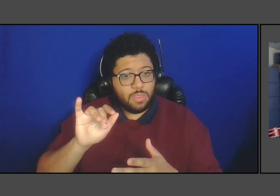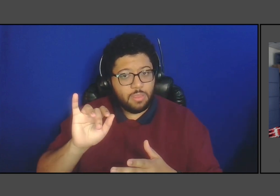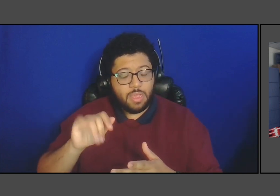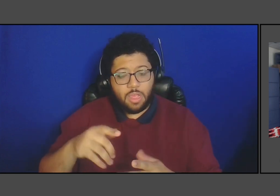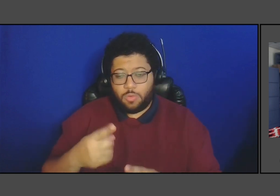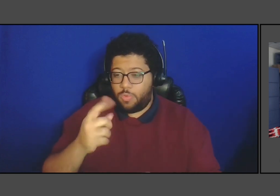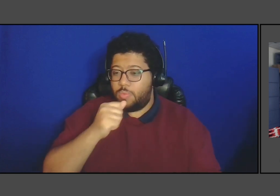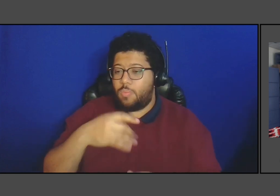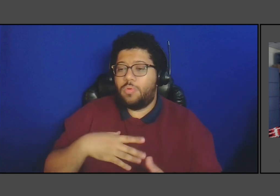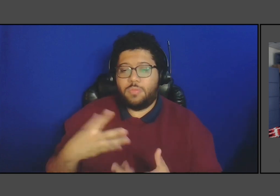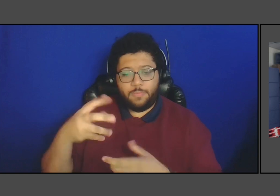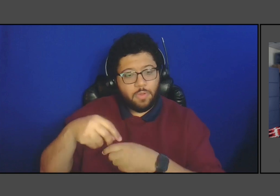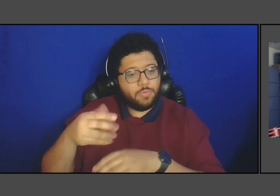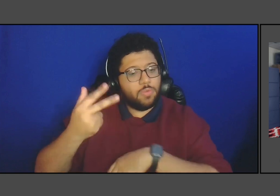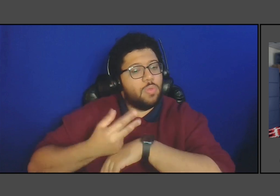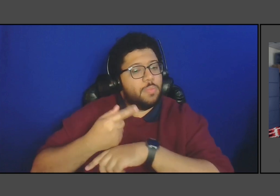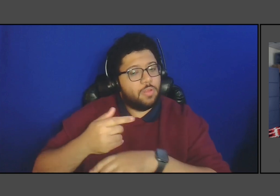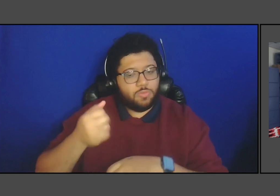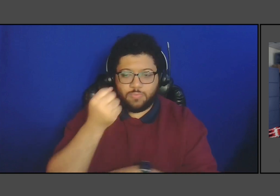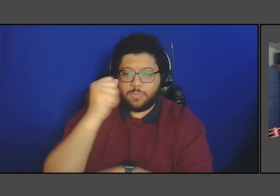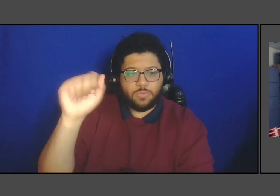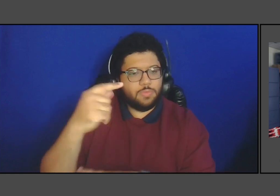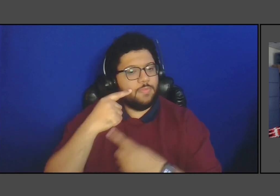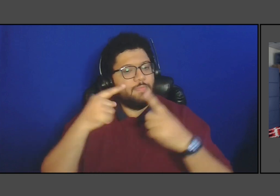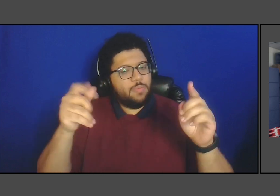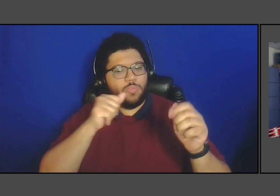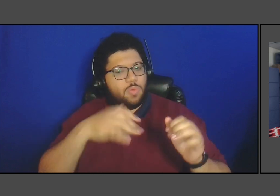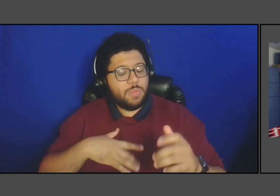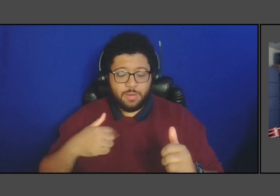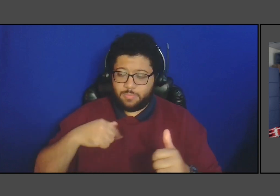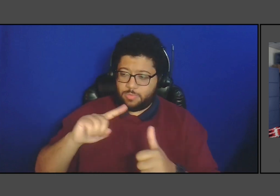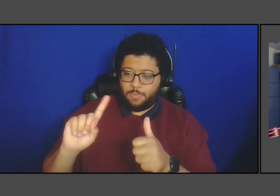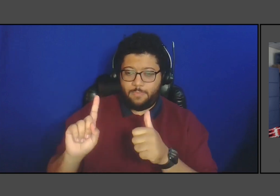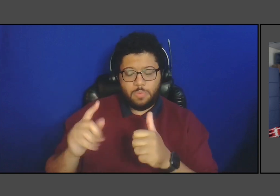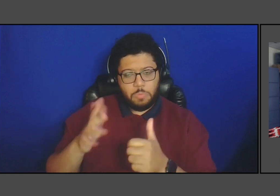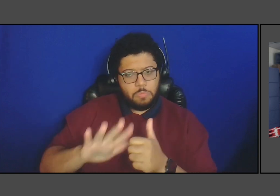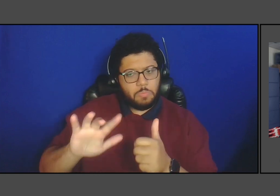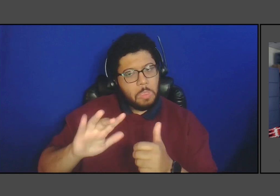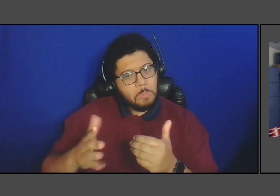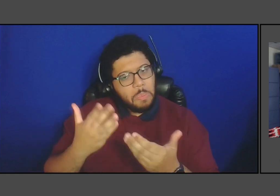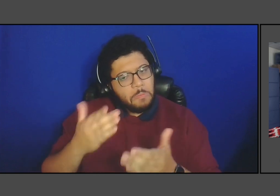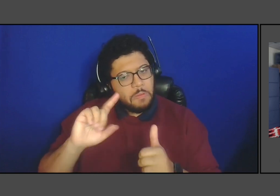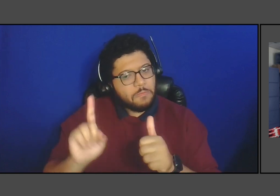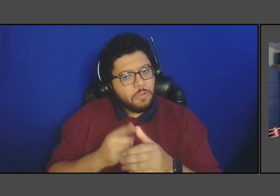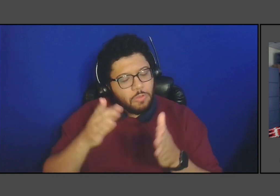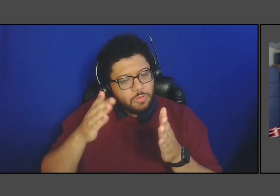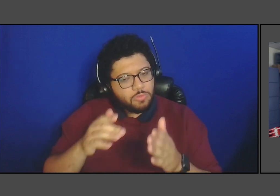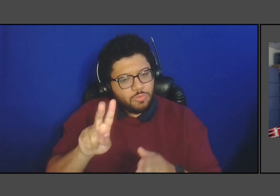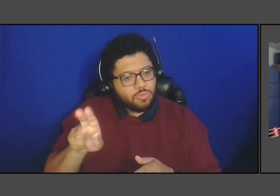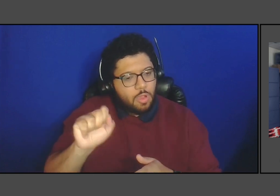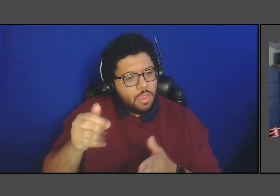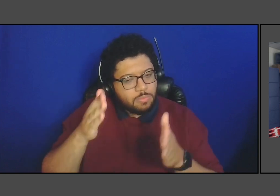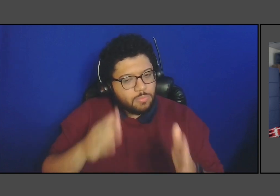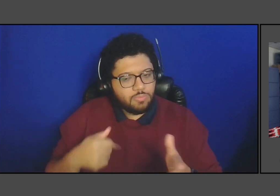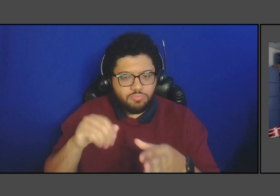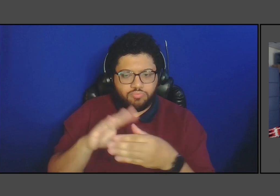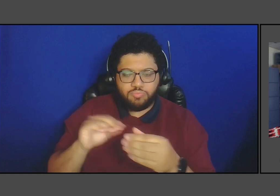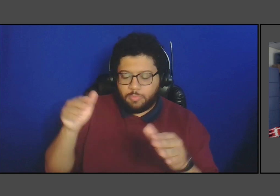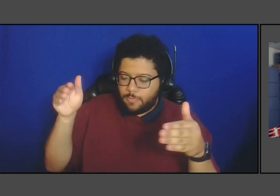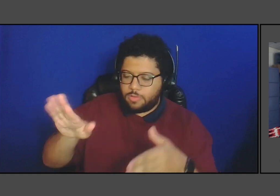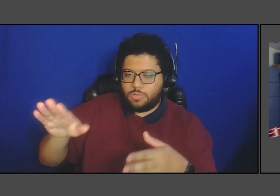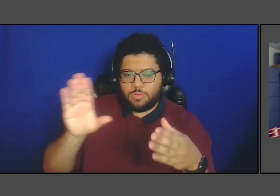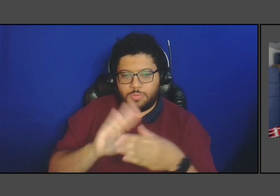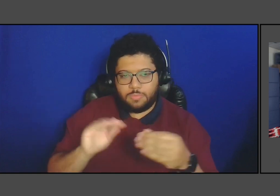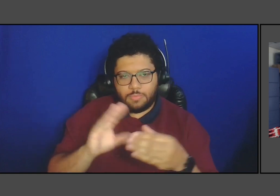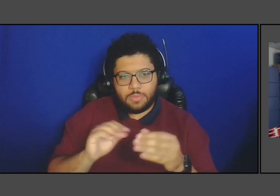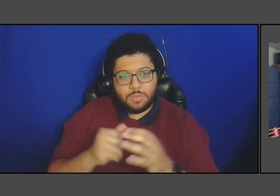So I had this ability for some reason to go into people's lives, and they would talk to me. And what I really love about covering some of the